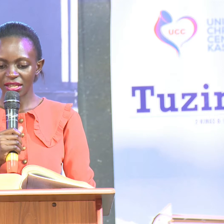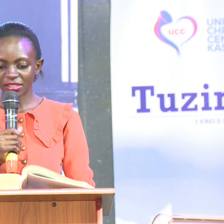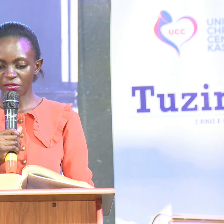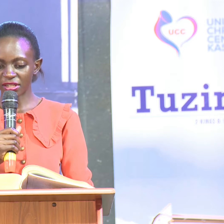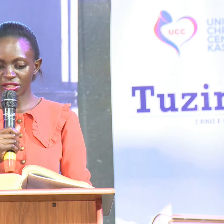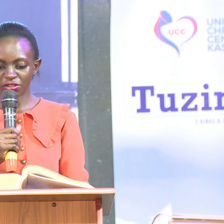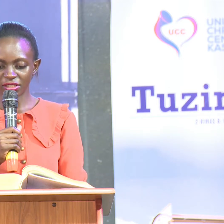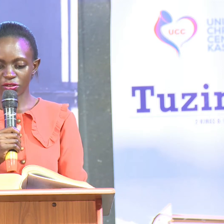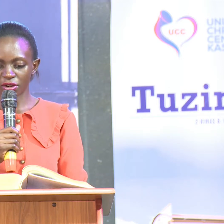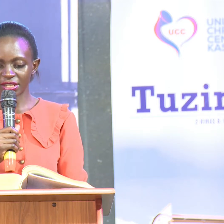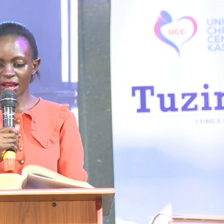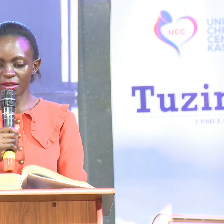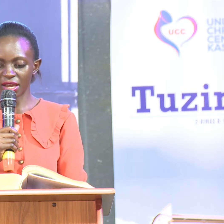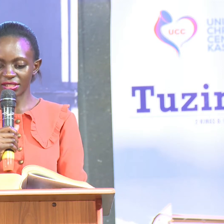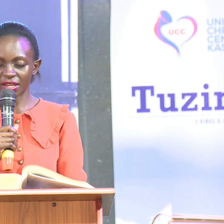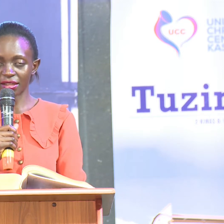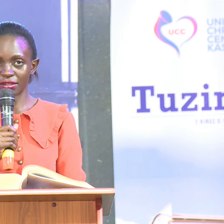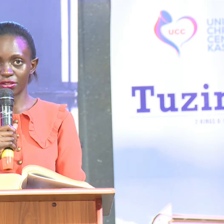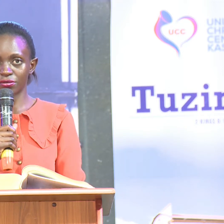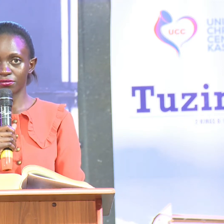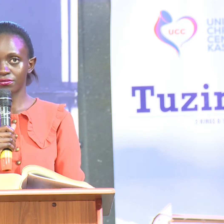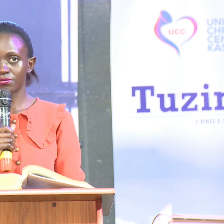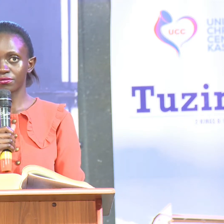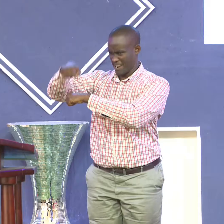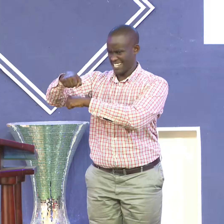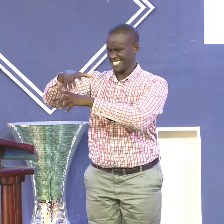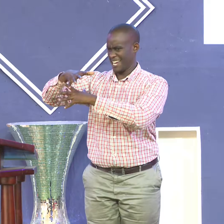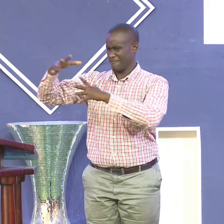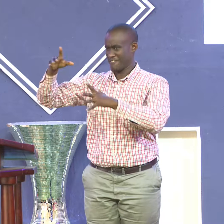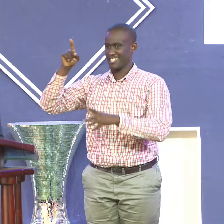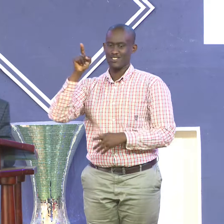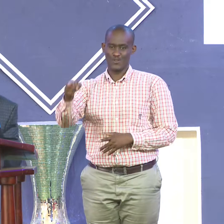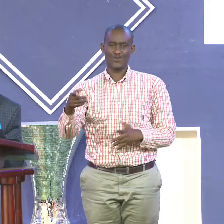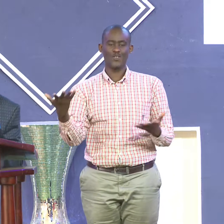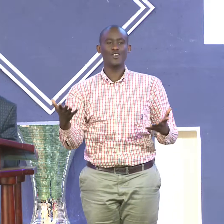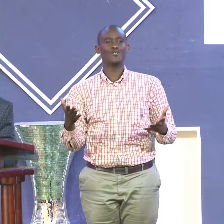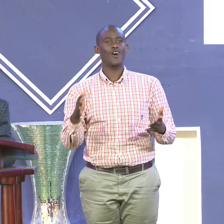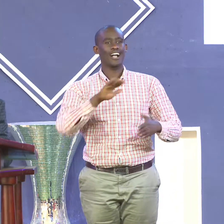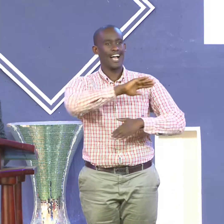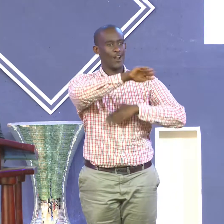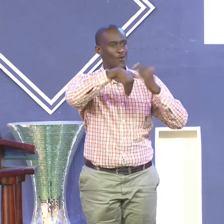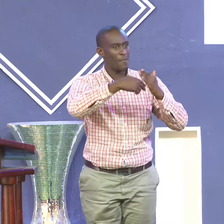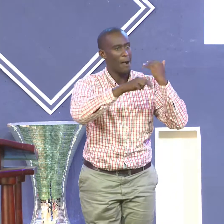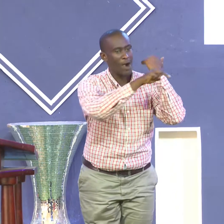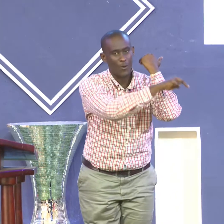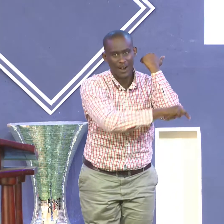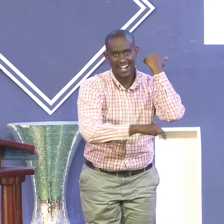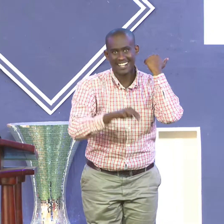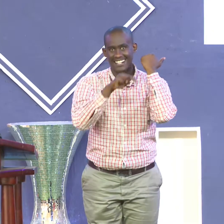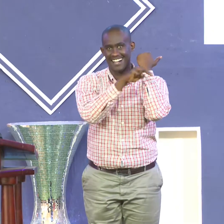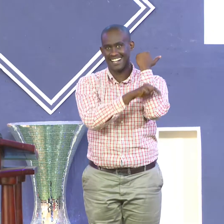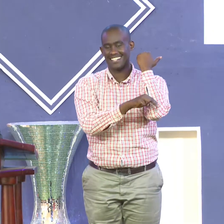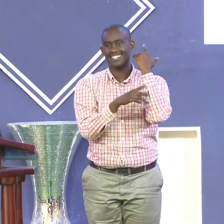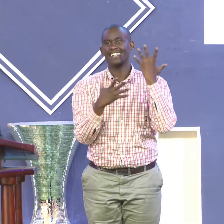Jebusites, seven nations greater and mightier than you. Amawanga gano. These nations.